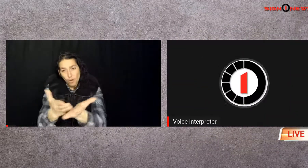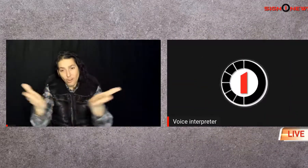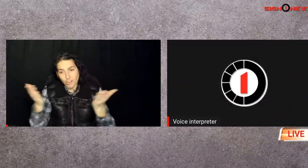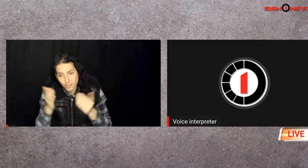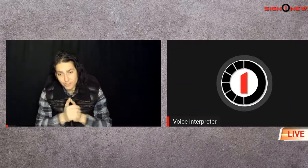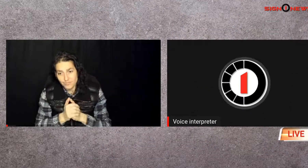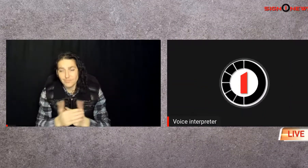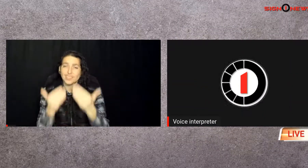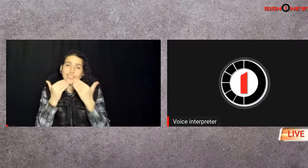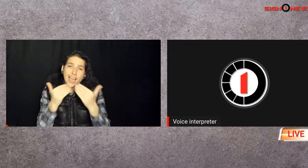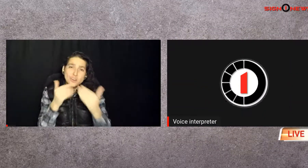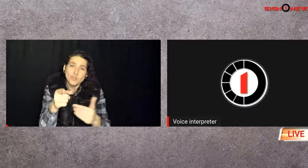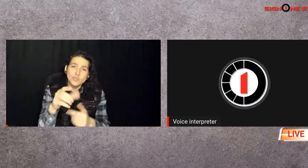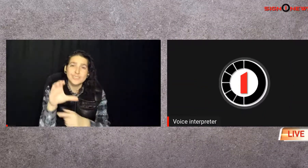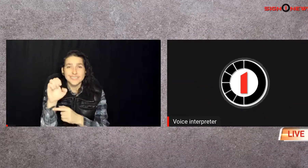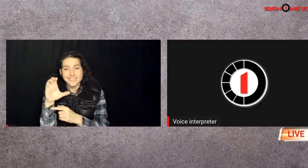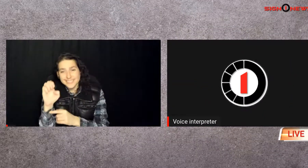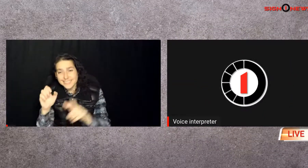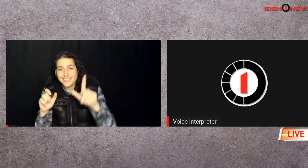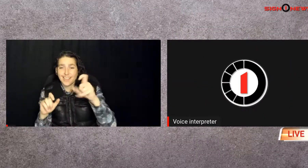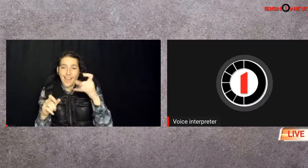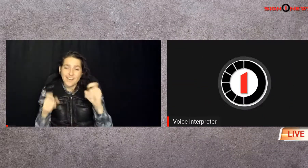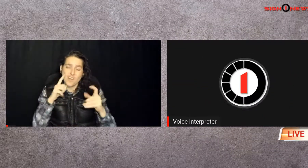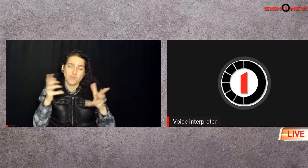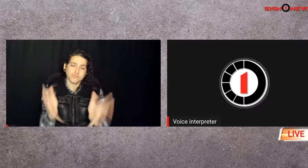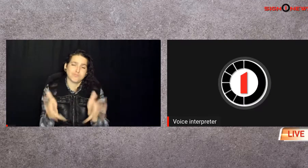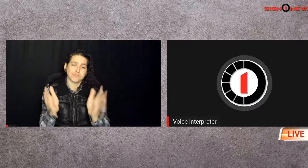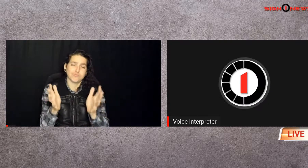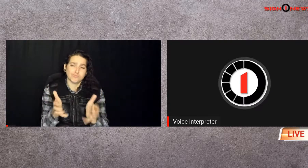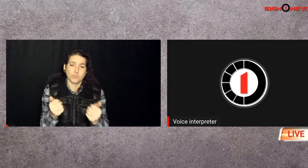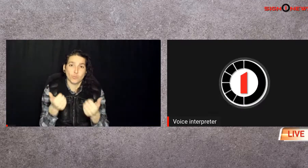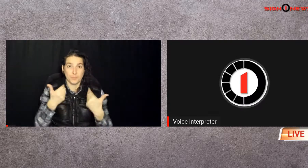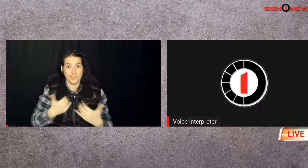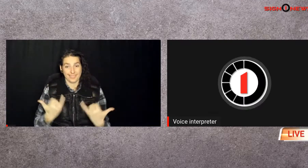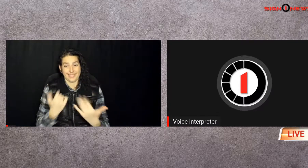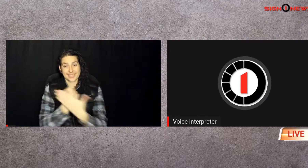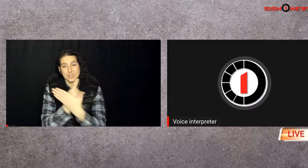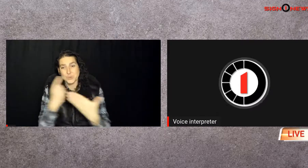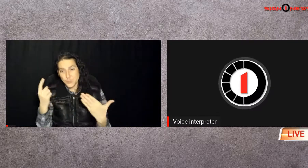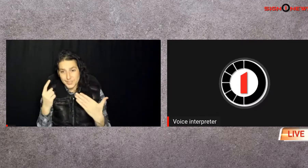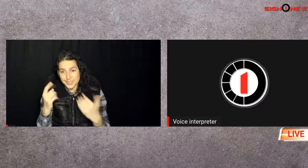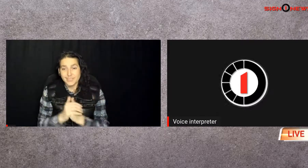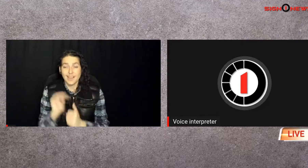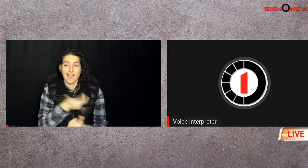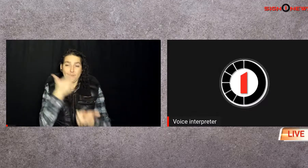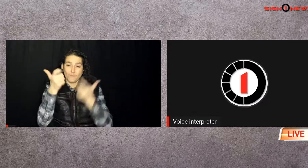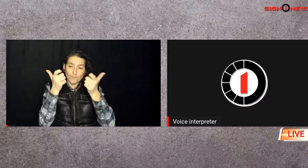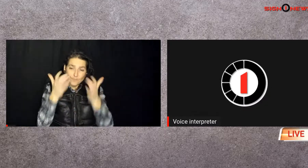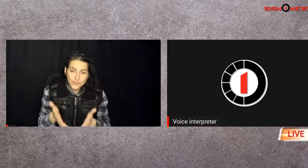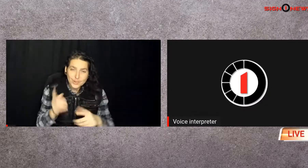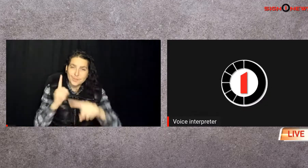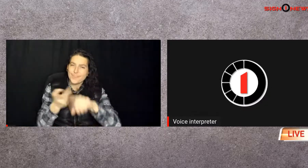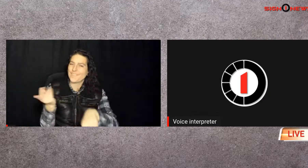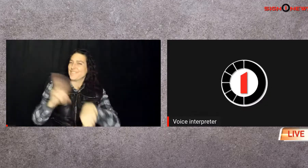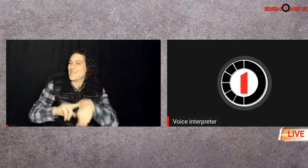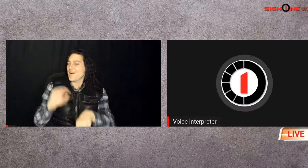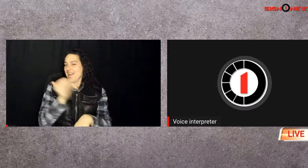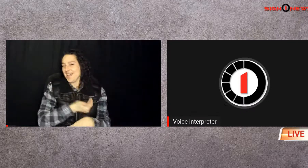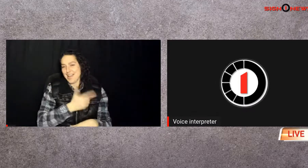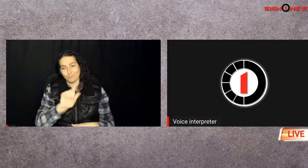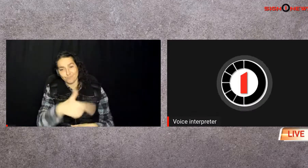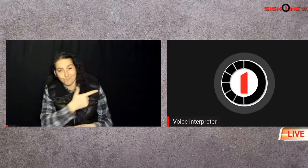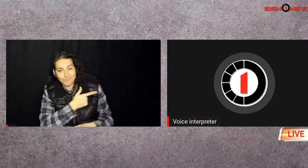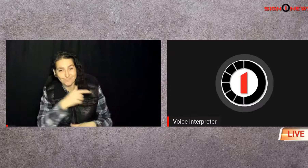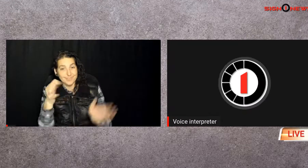What a great discussion, everyone. Thank you, Cece and Lexi, for chatting with me this week. To